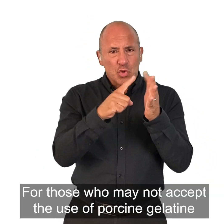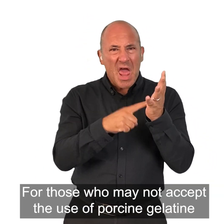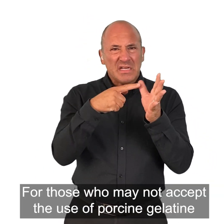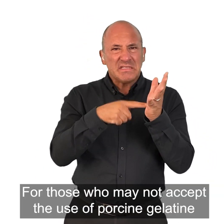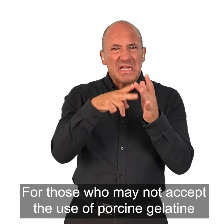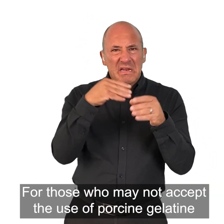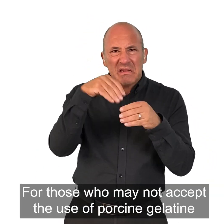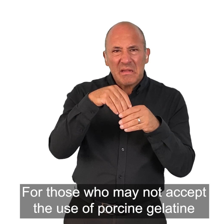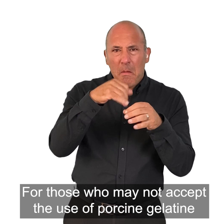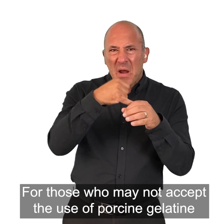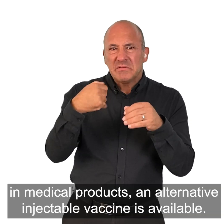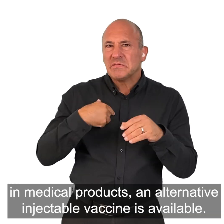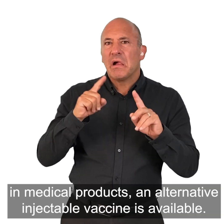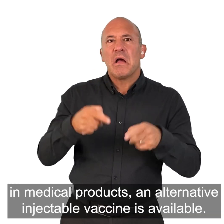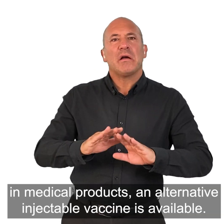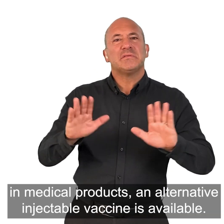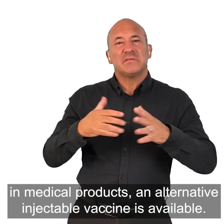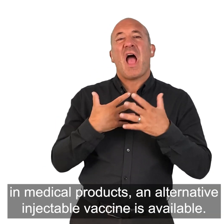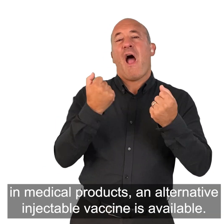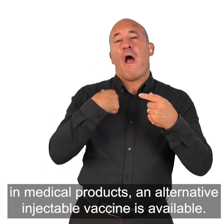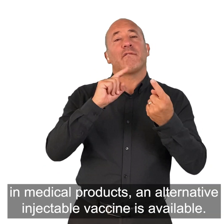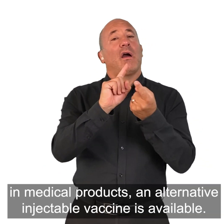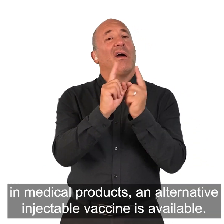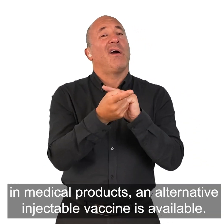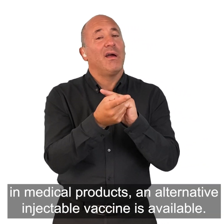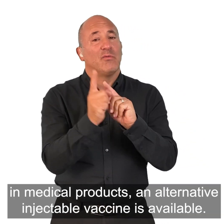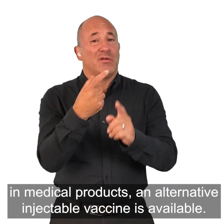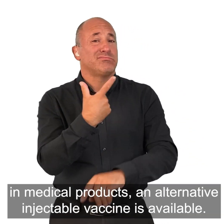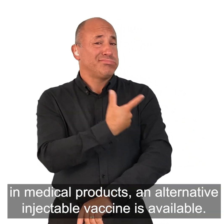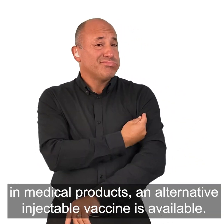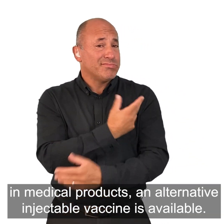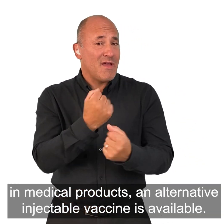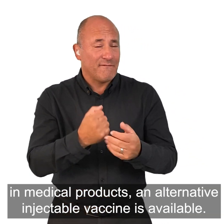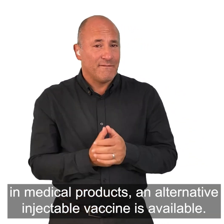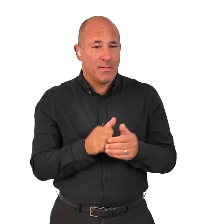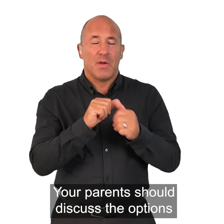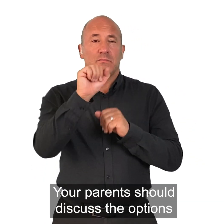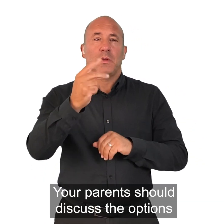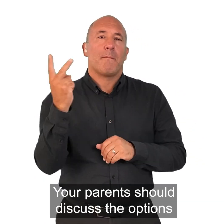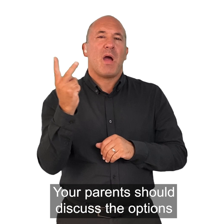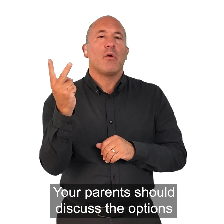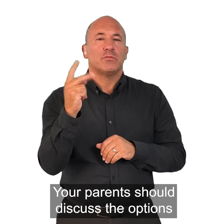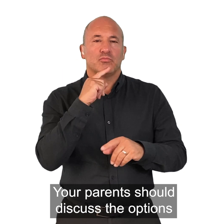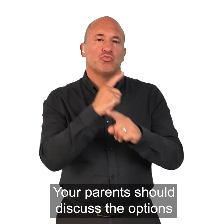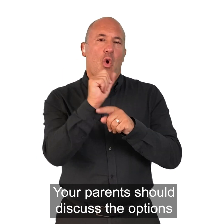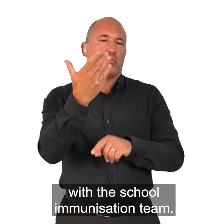porcine gelatine in medical products, an alternative injectable vaccine is available. Your parents should discuss the options